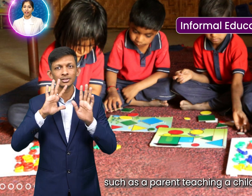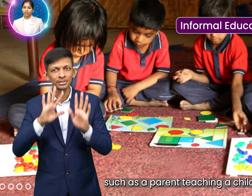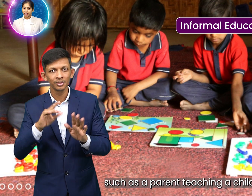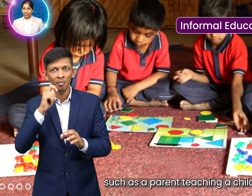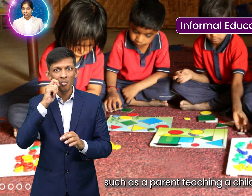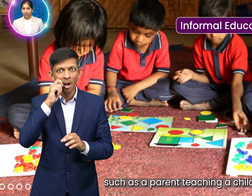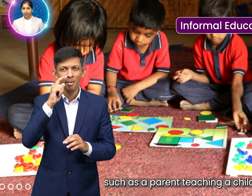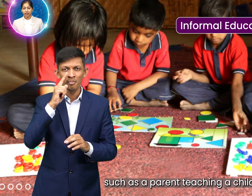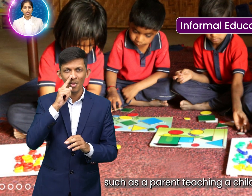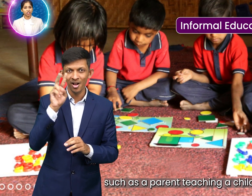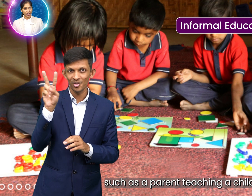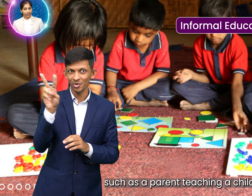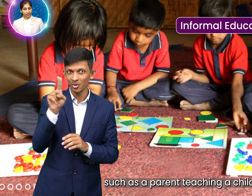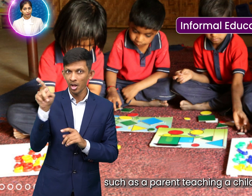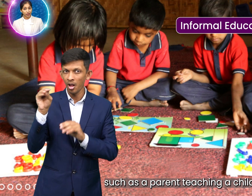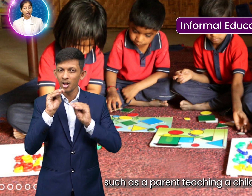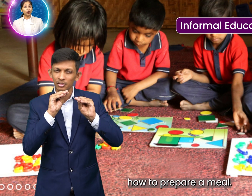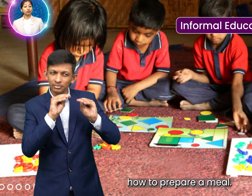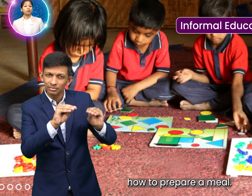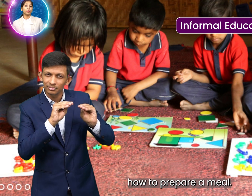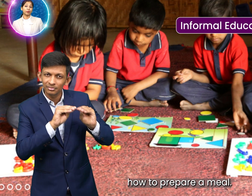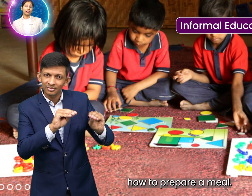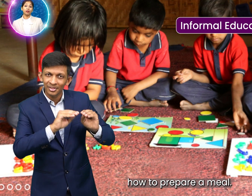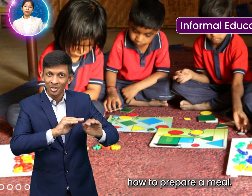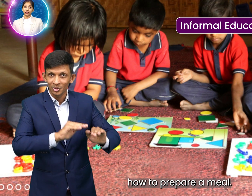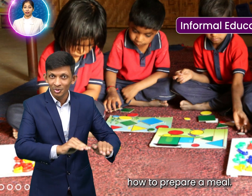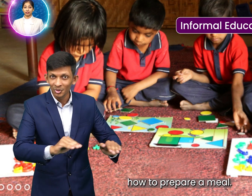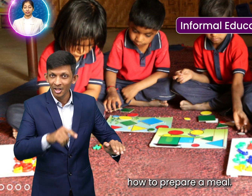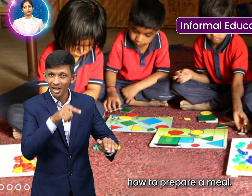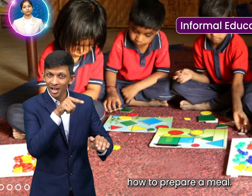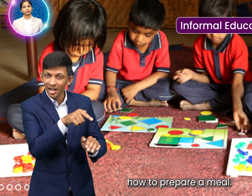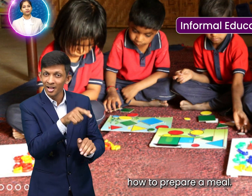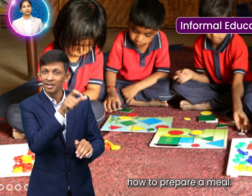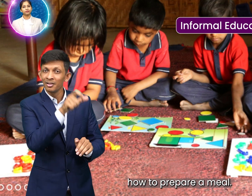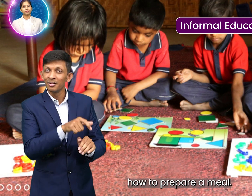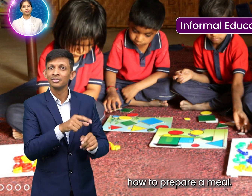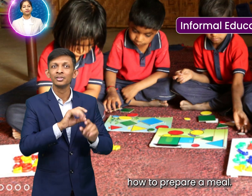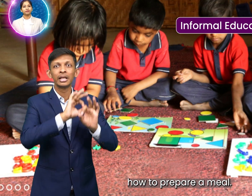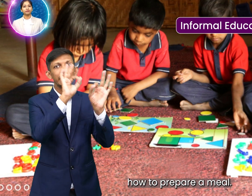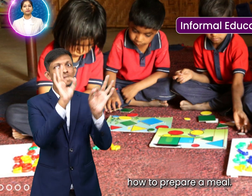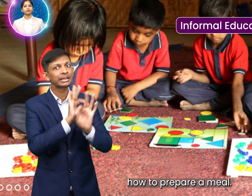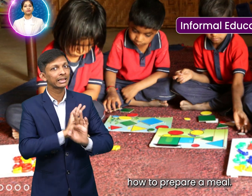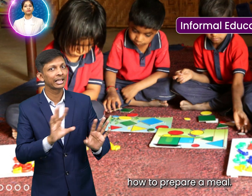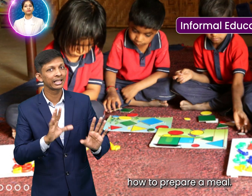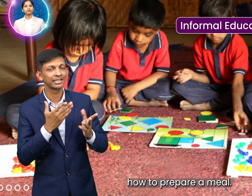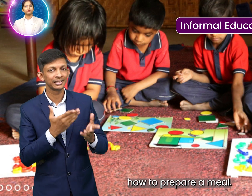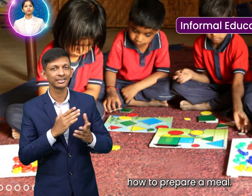as a parent teaching a child how to prepare a meal.